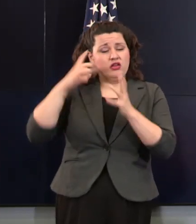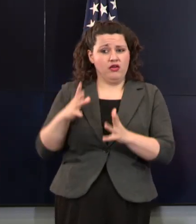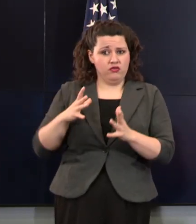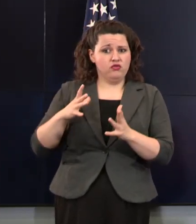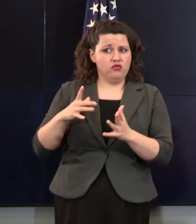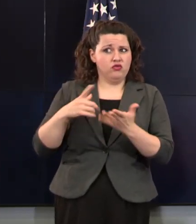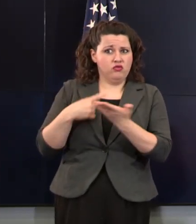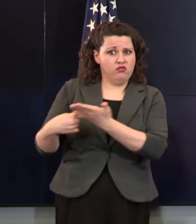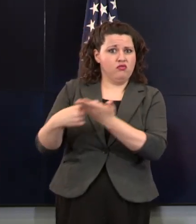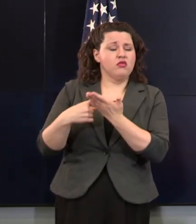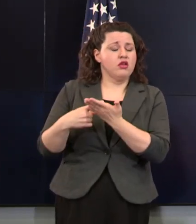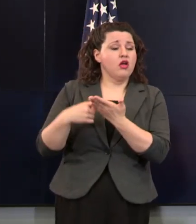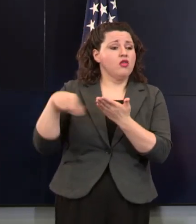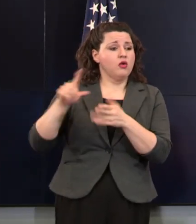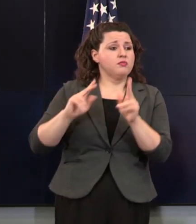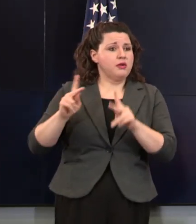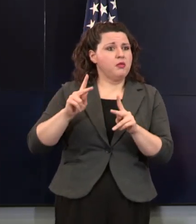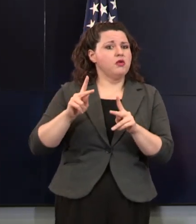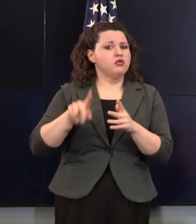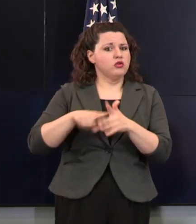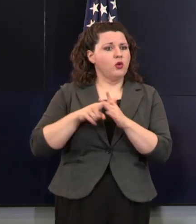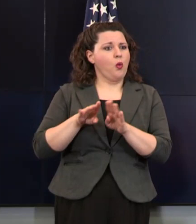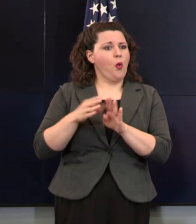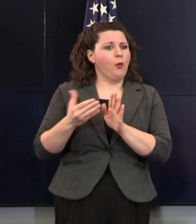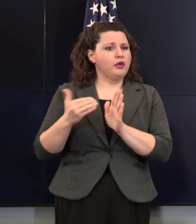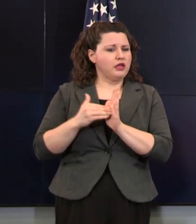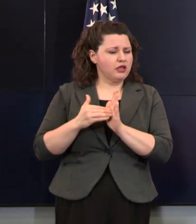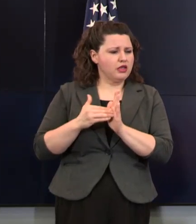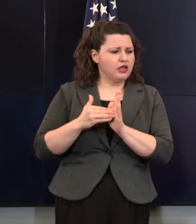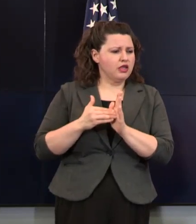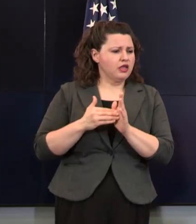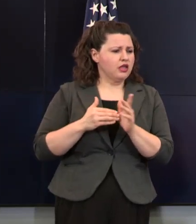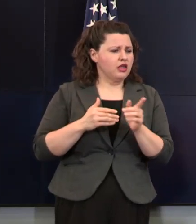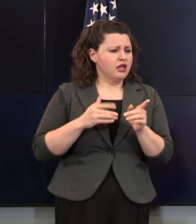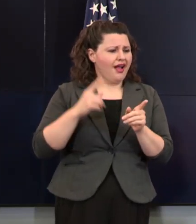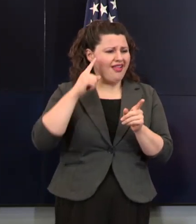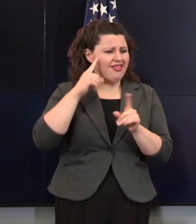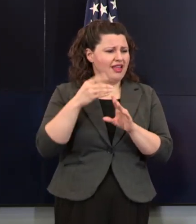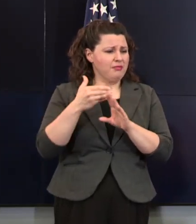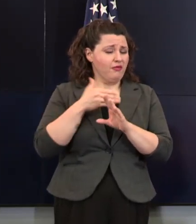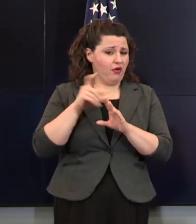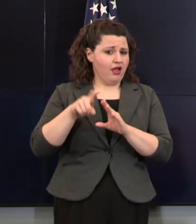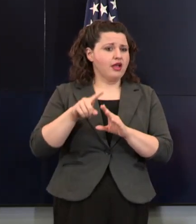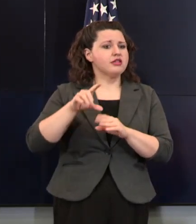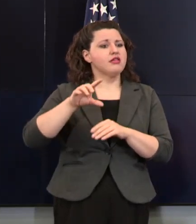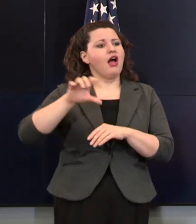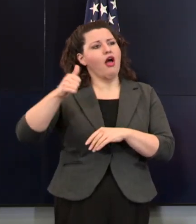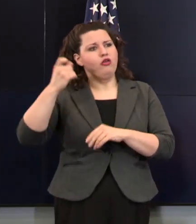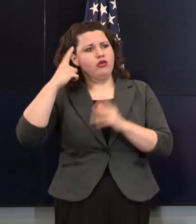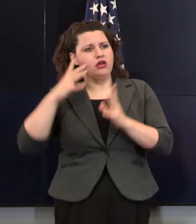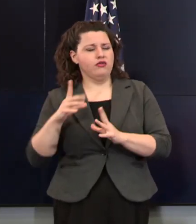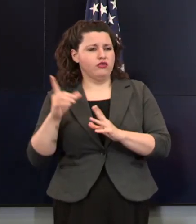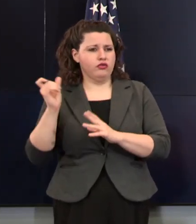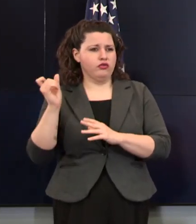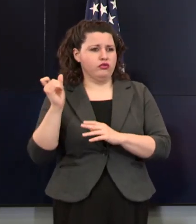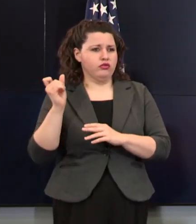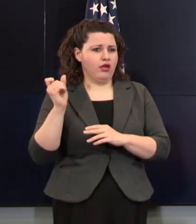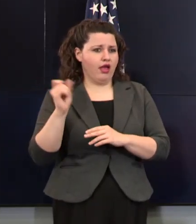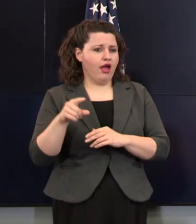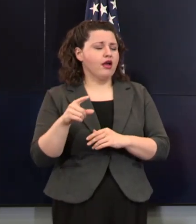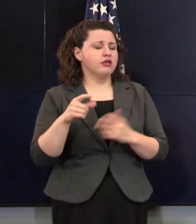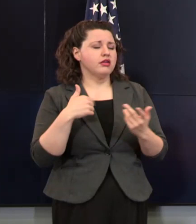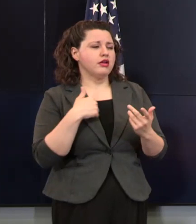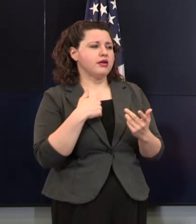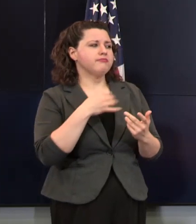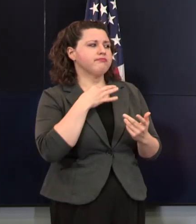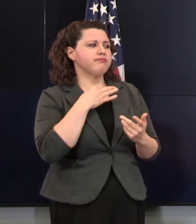are taking these steps to open, I think you had to leave before the question was asked, but the other governors answered the question. I'd be interested in your response, and